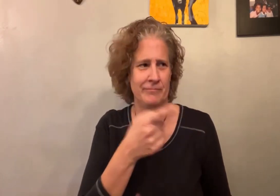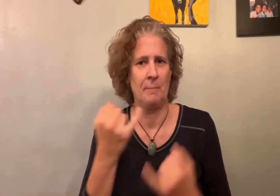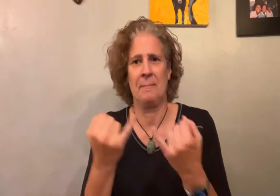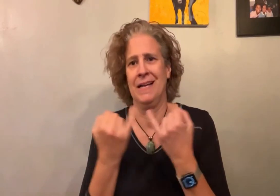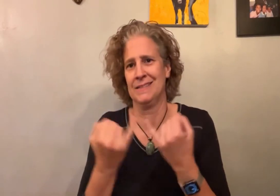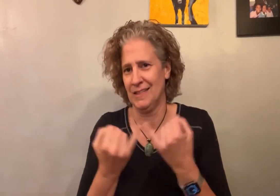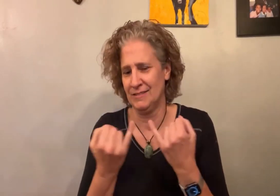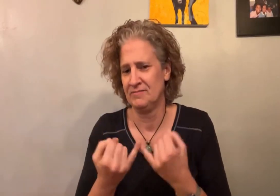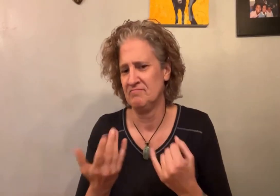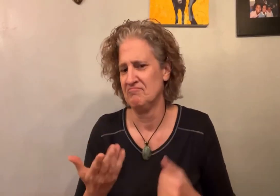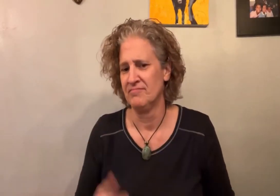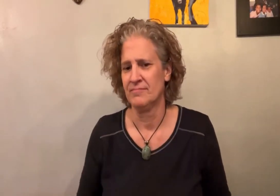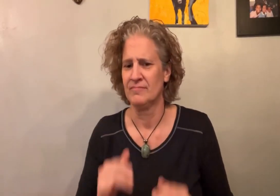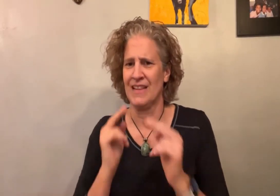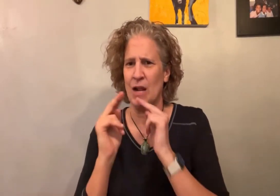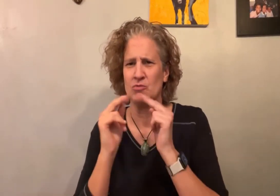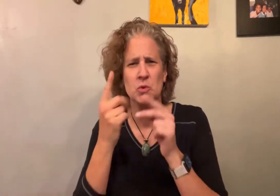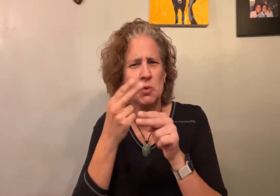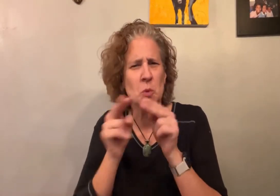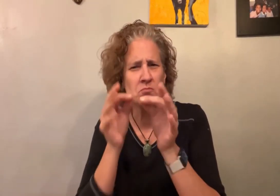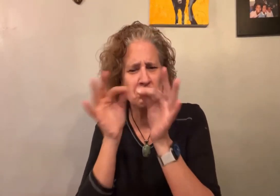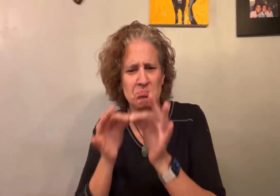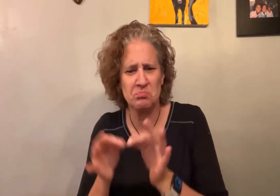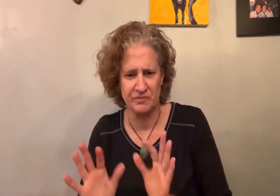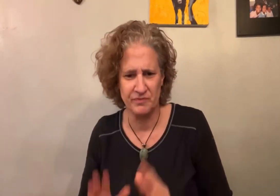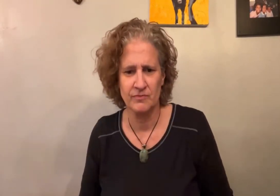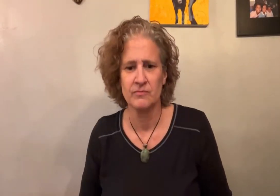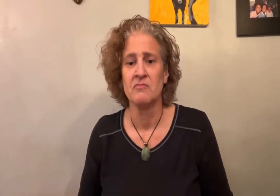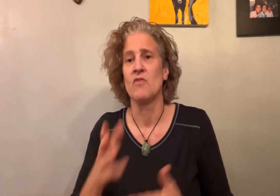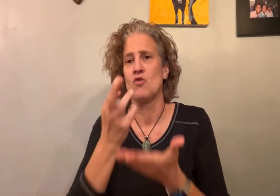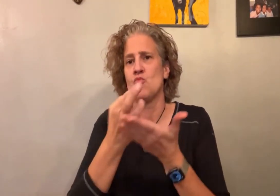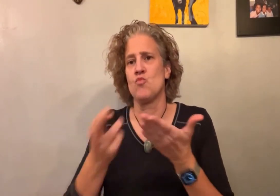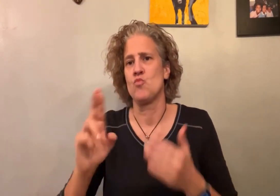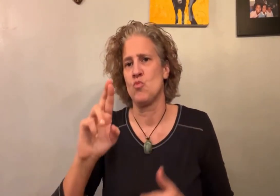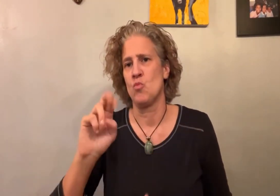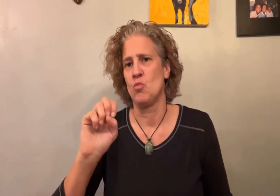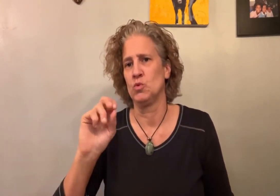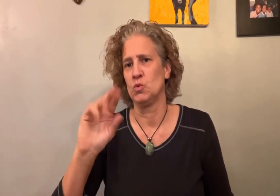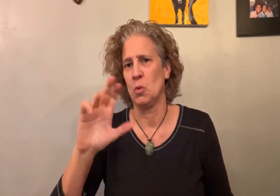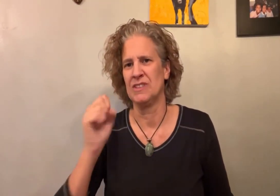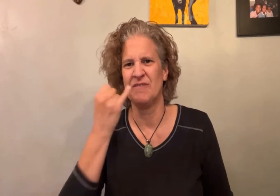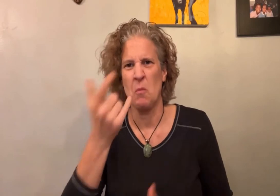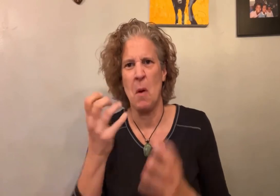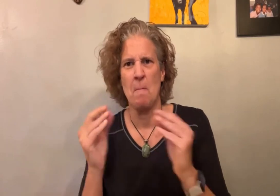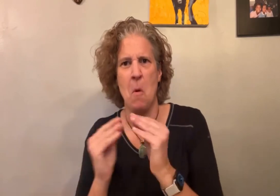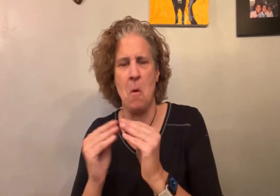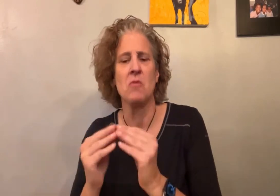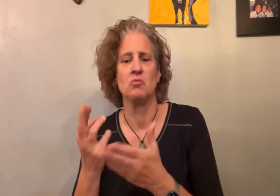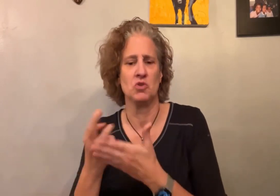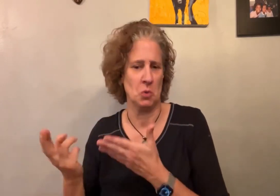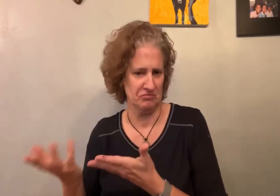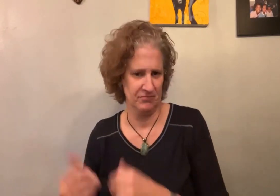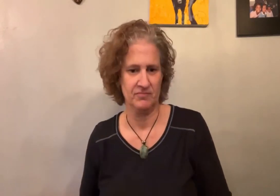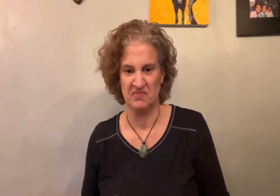being the master negotiator, wanting sweet frog ice cream, and the fact that if he wants that, he needs to eat his spaghetti for dinner, those types